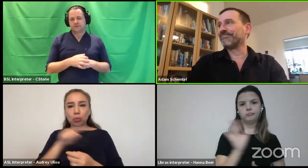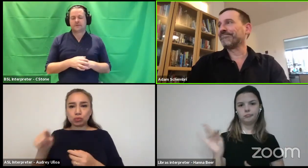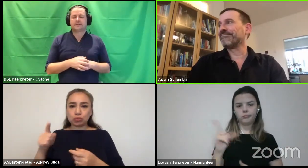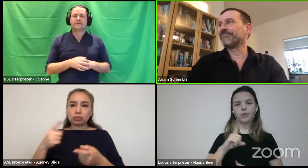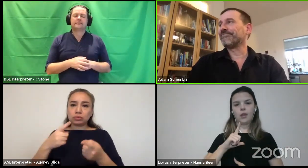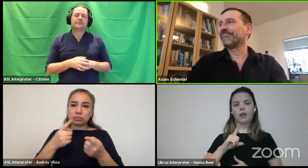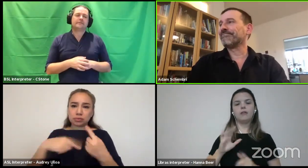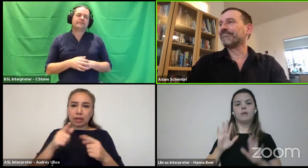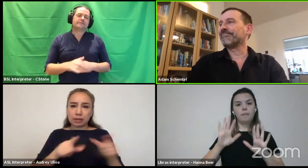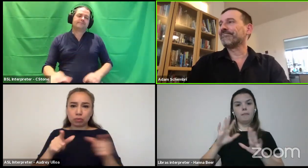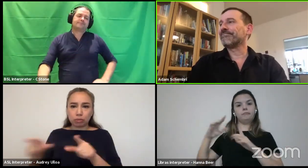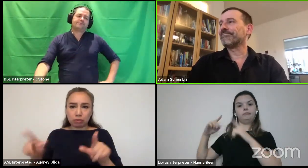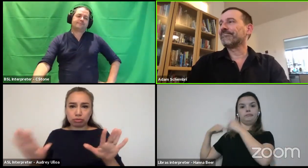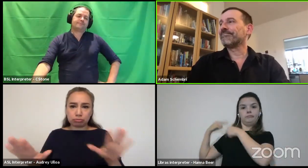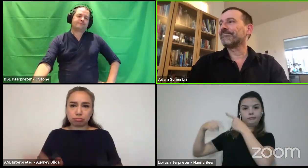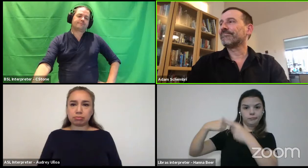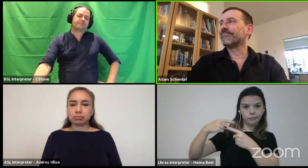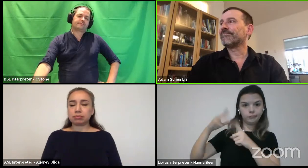languages.